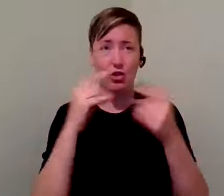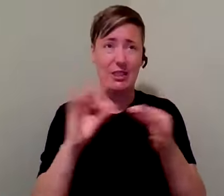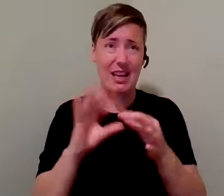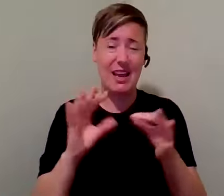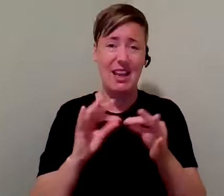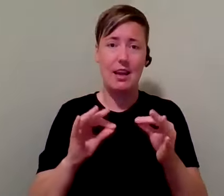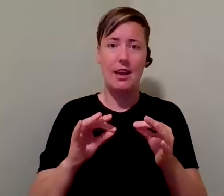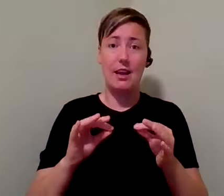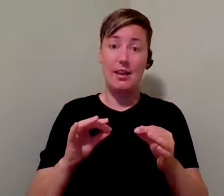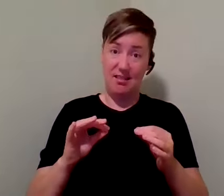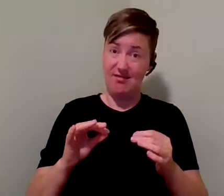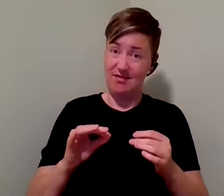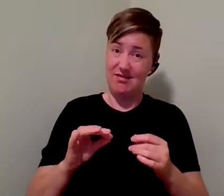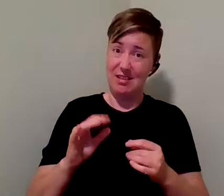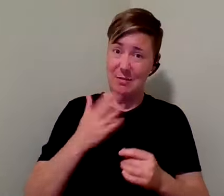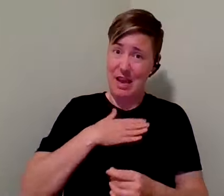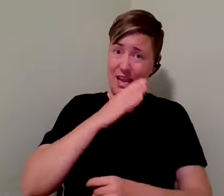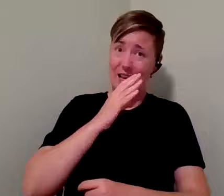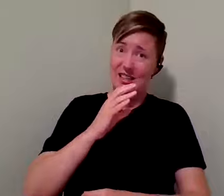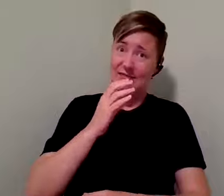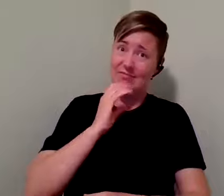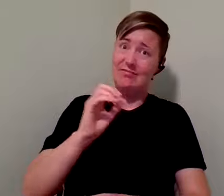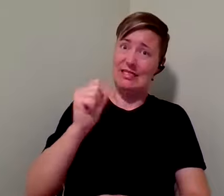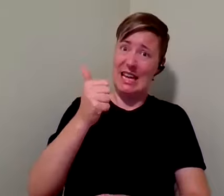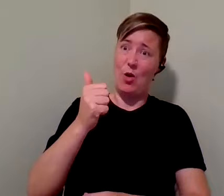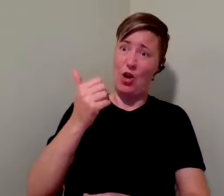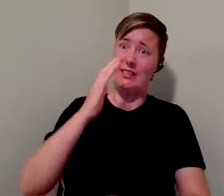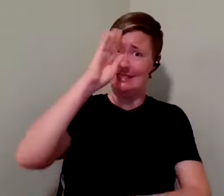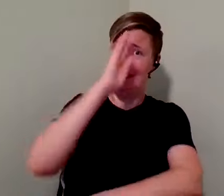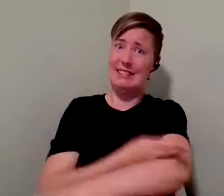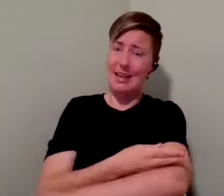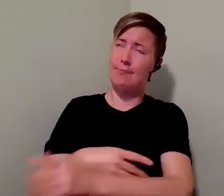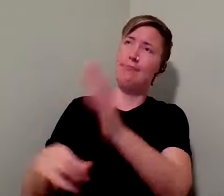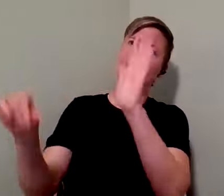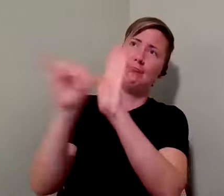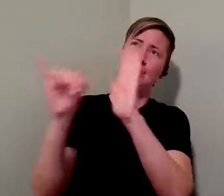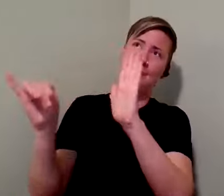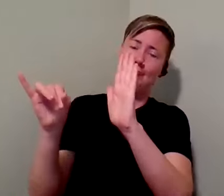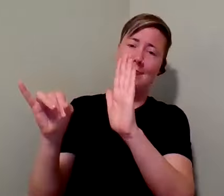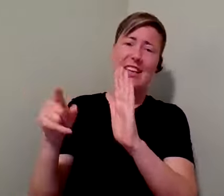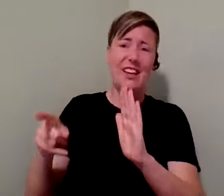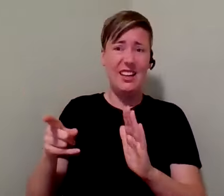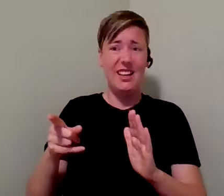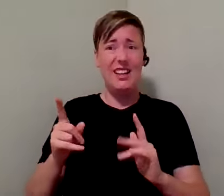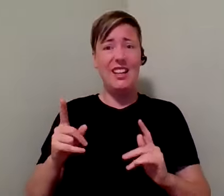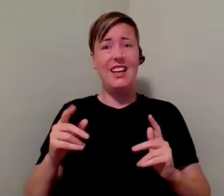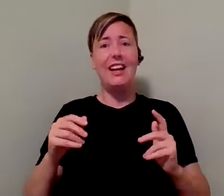been going for AA meetings from the time he was in a stroller. So they'd have their own little a la tot meeting at the back with the headphones